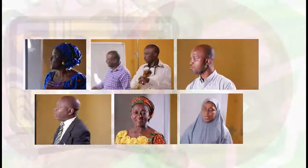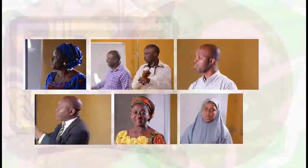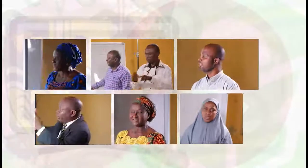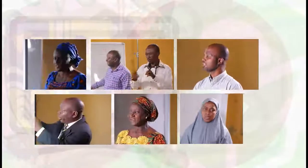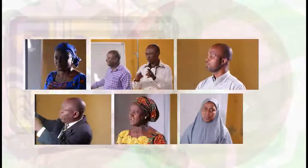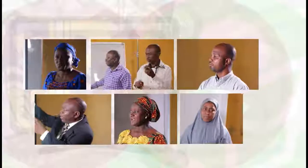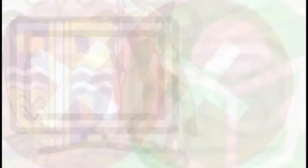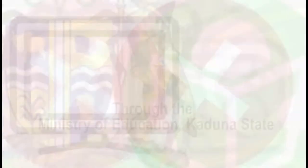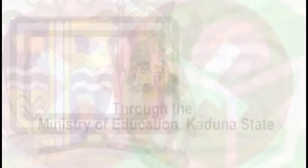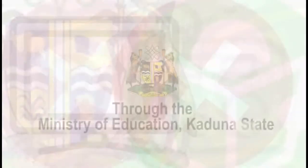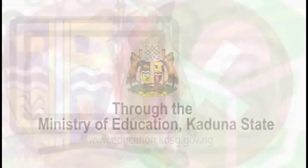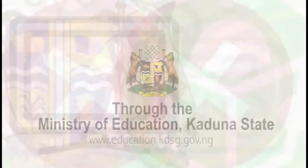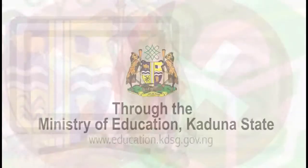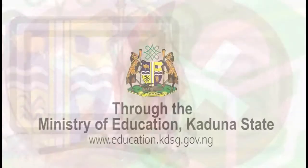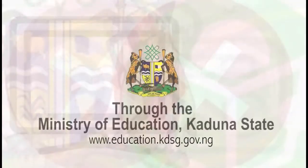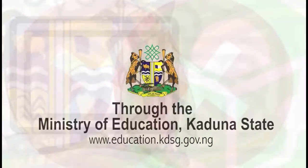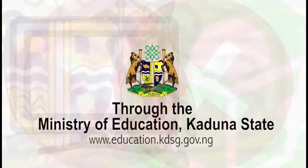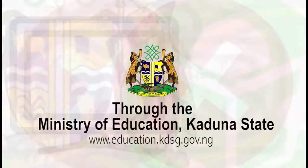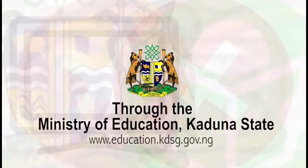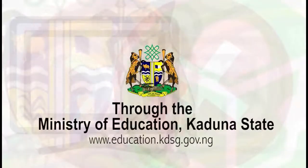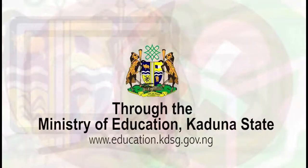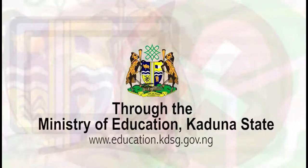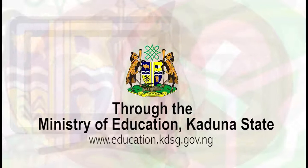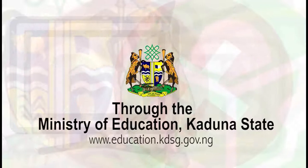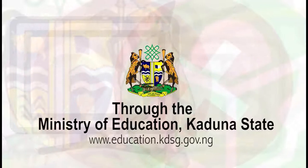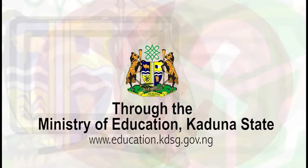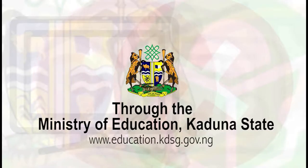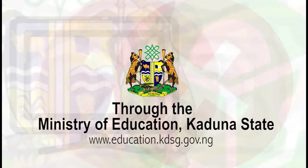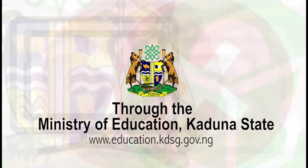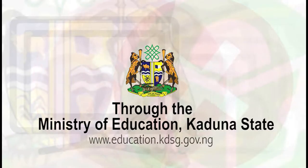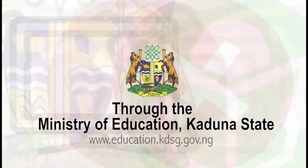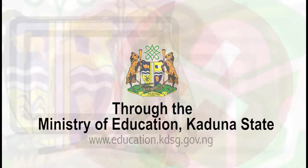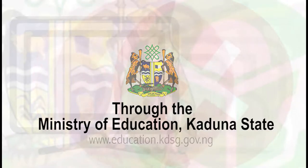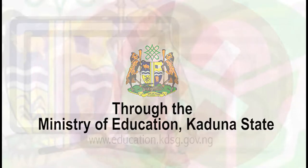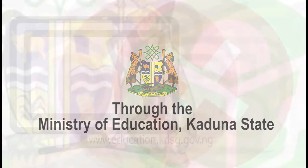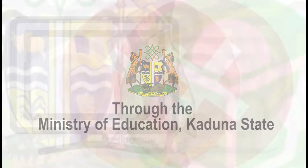done. We can see that it is in opposite direction.